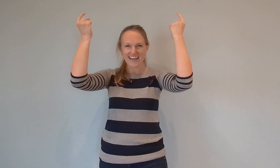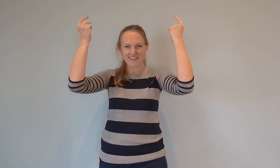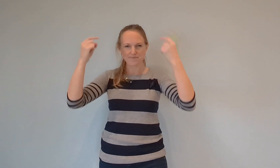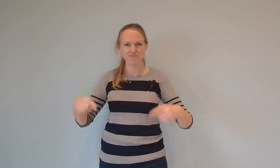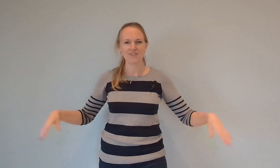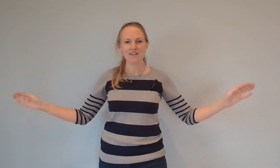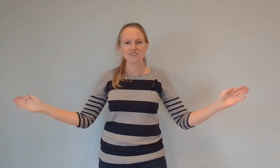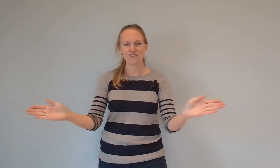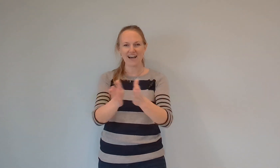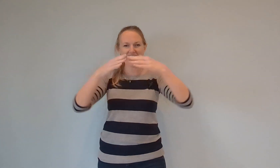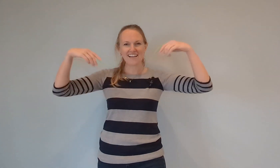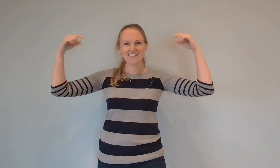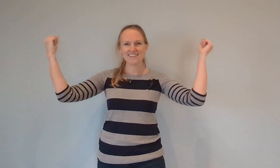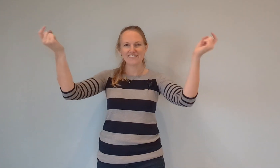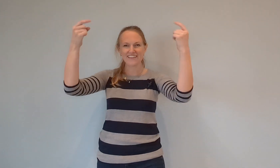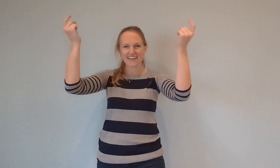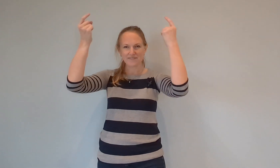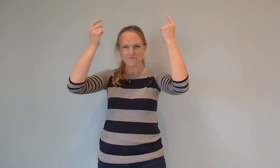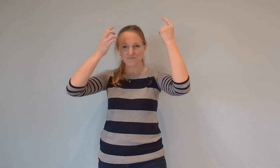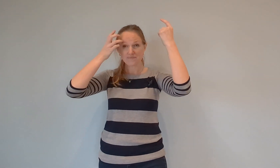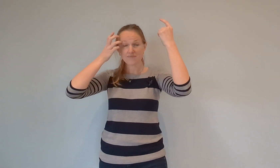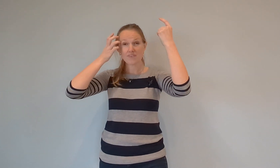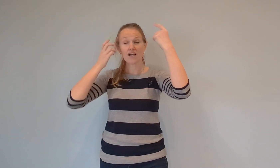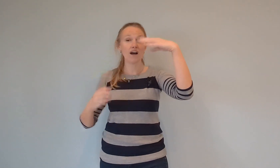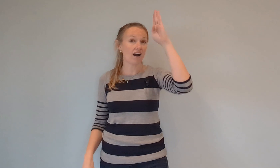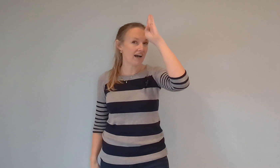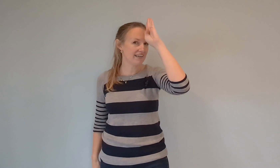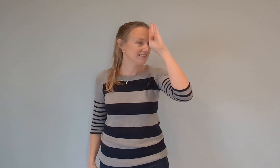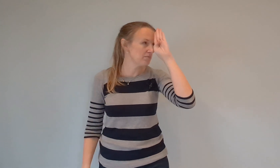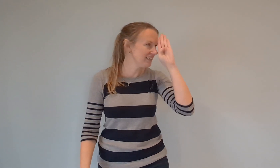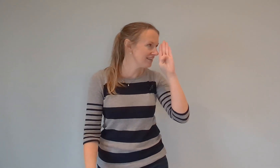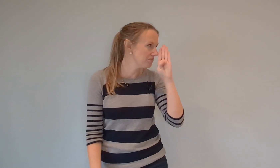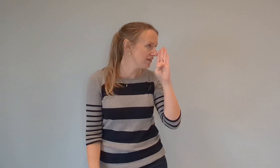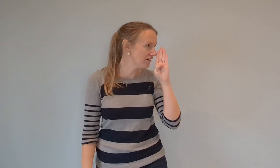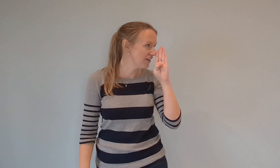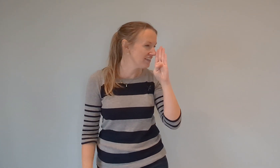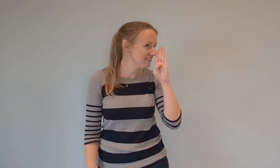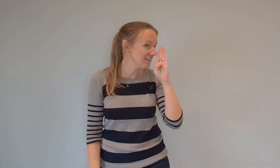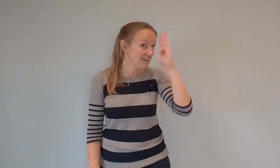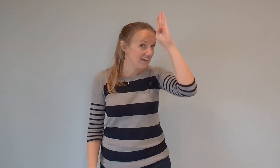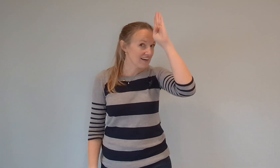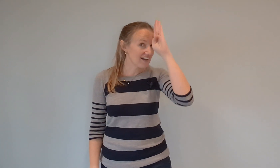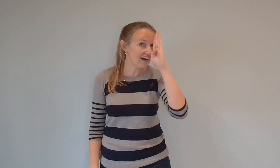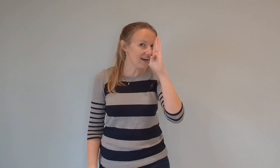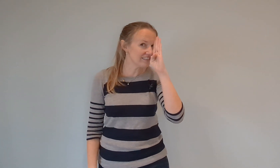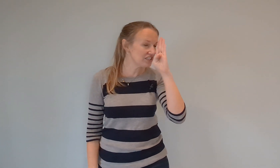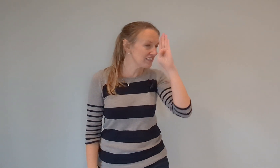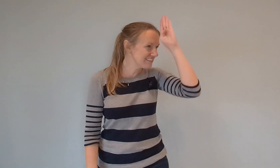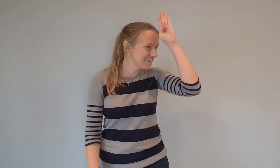hallelujah. So hallelujah. God is a B down the middle of your face. God, I'm just turning so you can